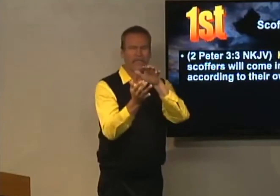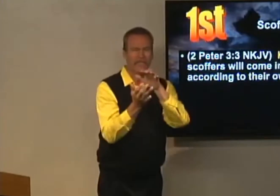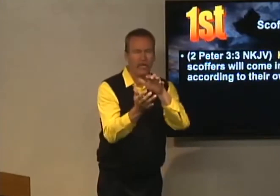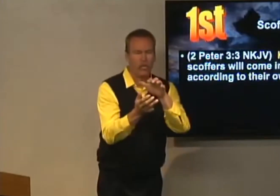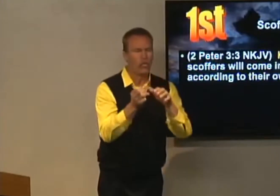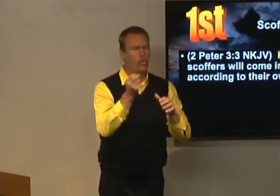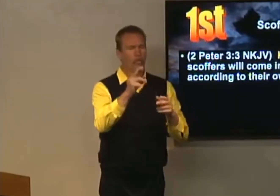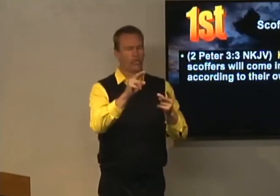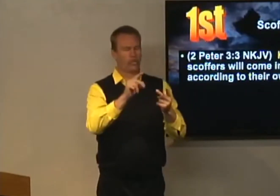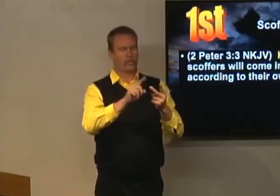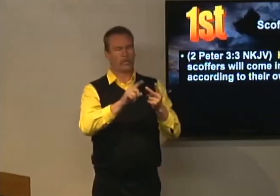mockers.